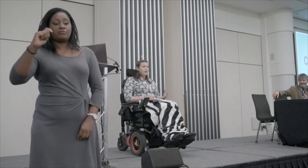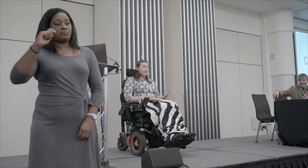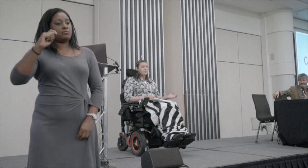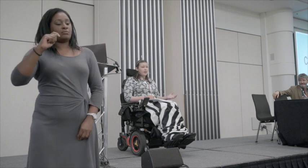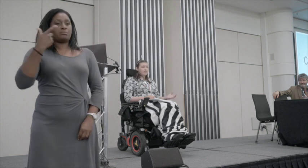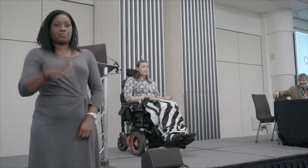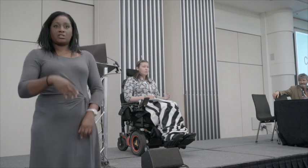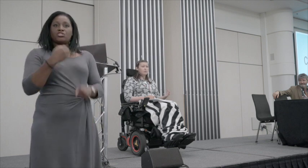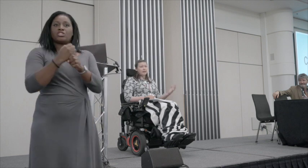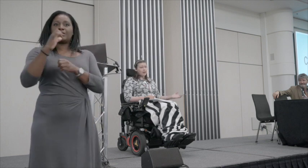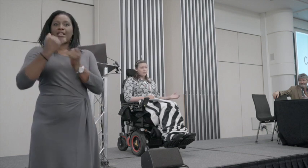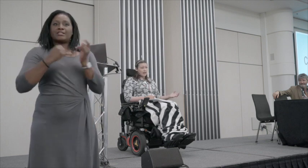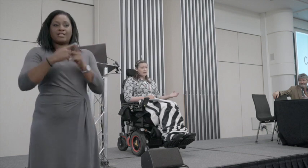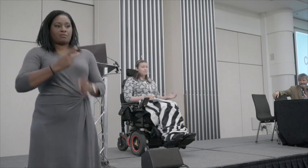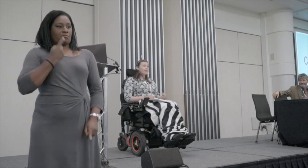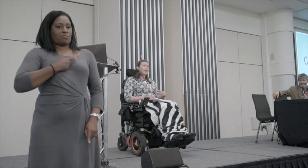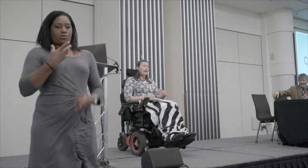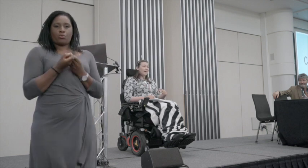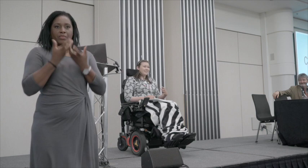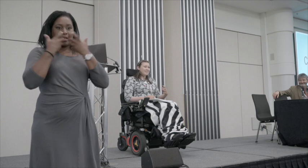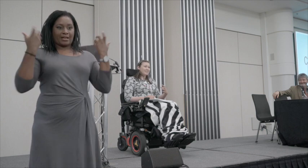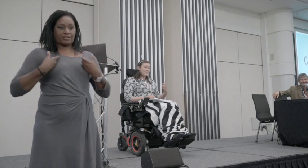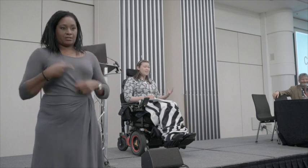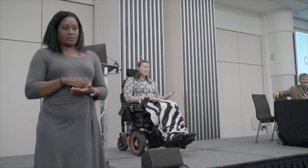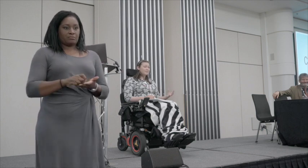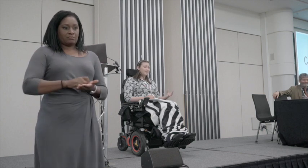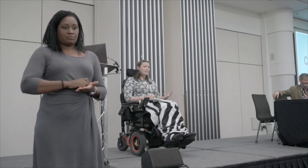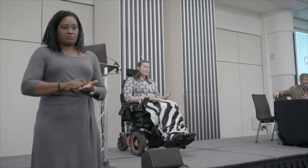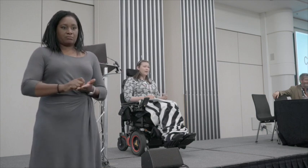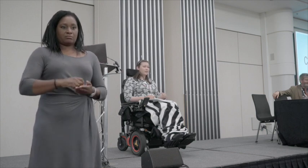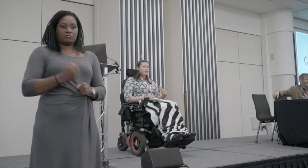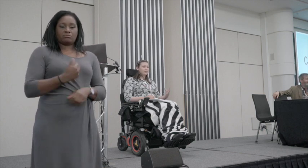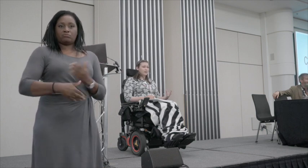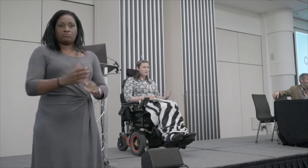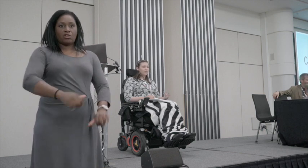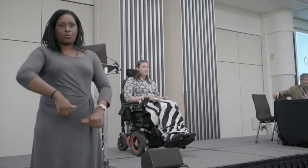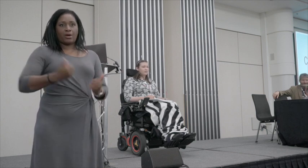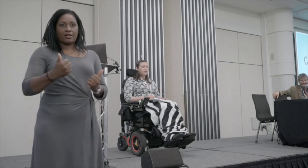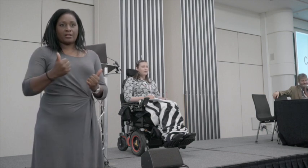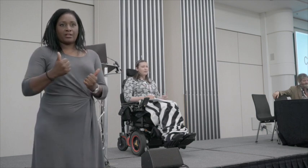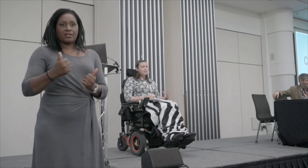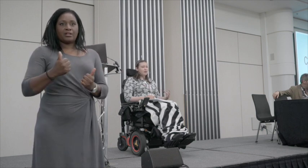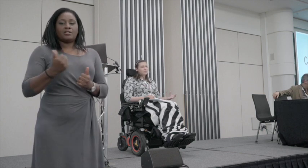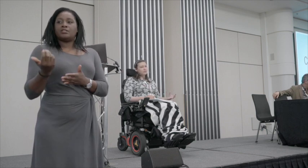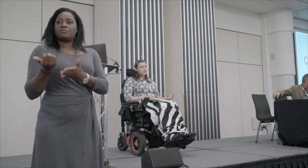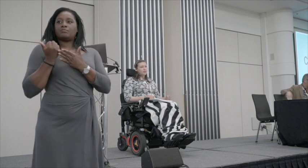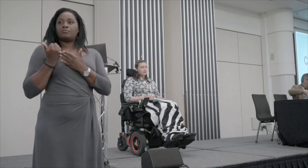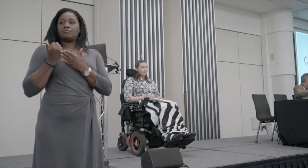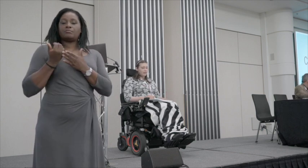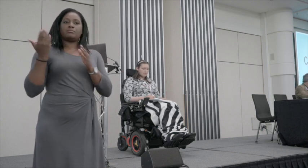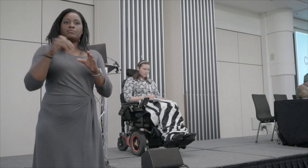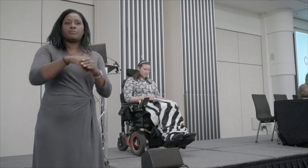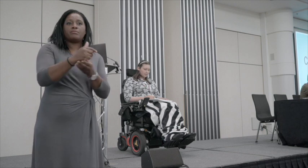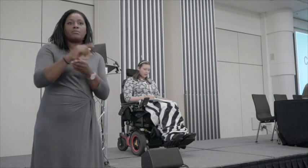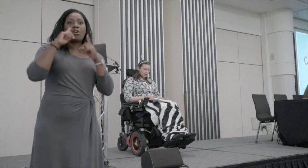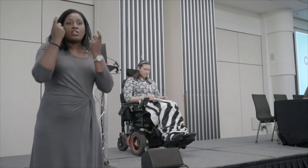home, in bed, with my cat on my lap. And I did really, really well, and she got me into college as well. But after two terms, I